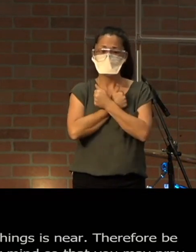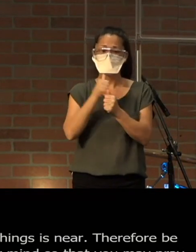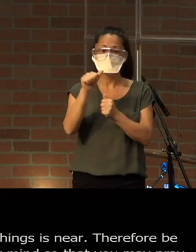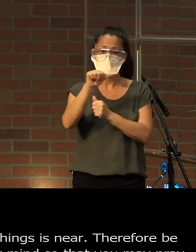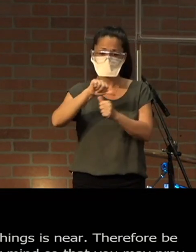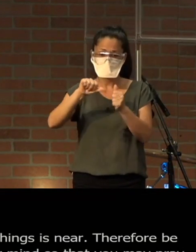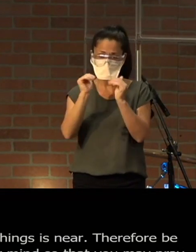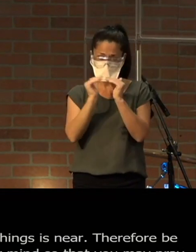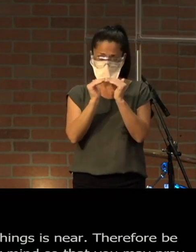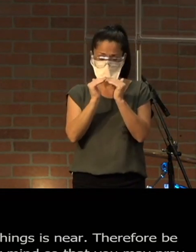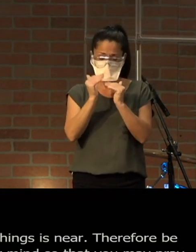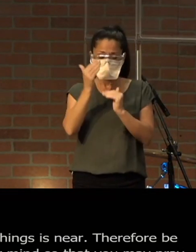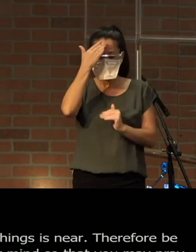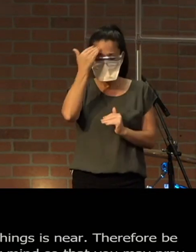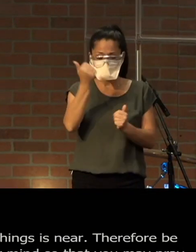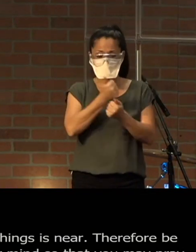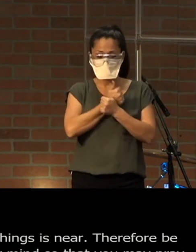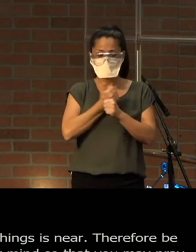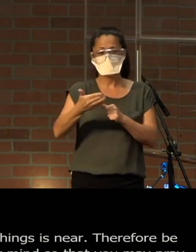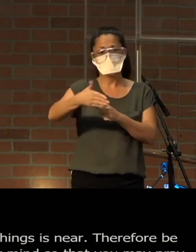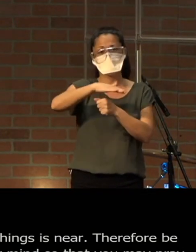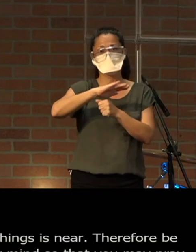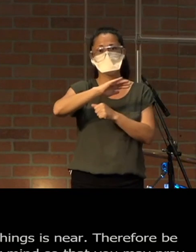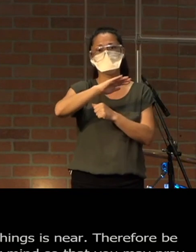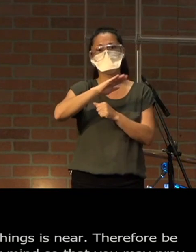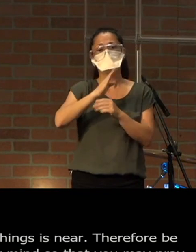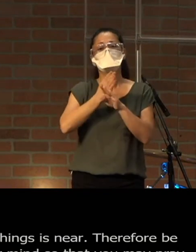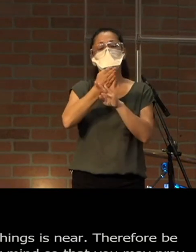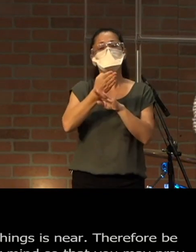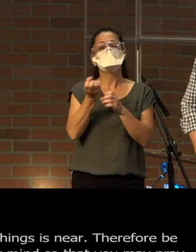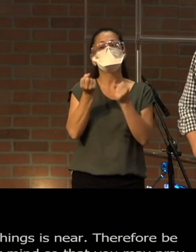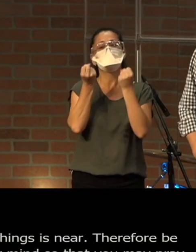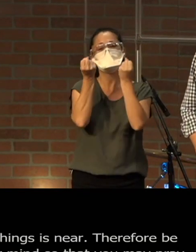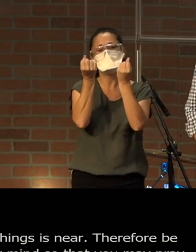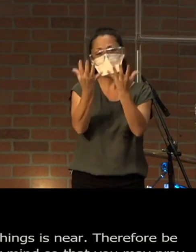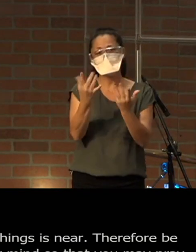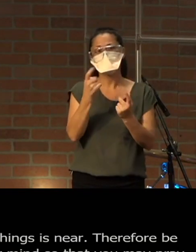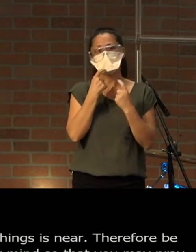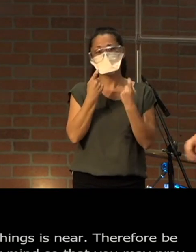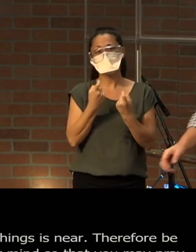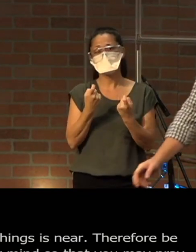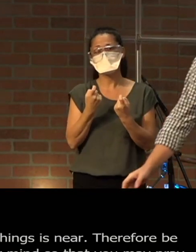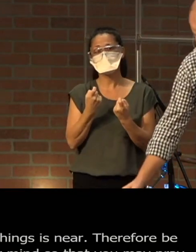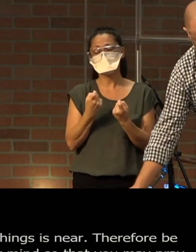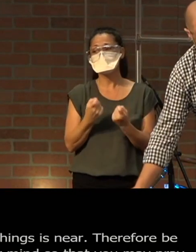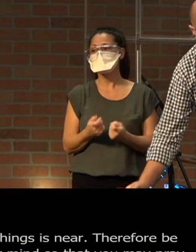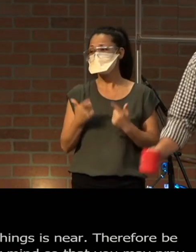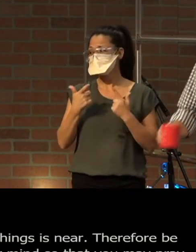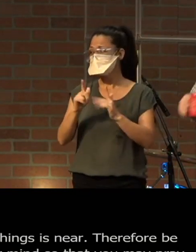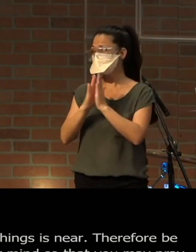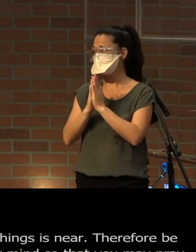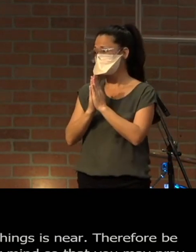deeply, because love covers over a multitude of sins." Let's pray.